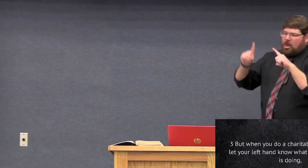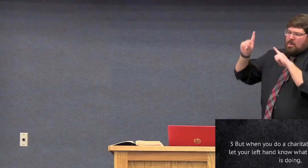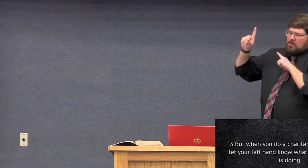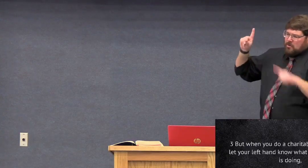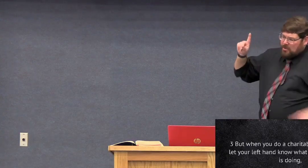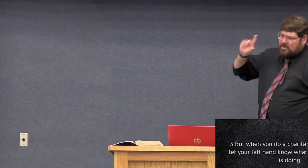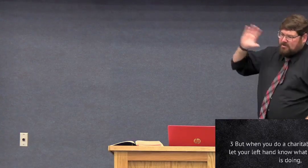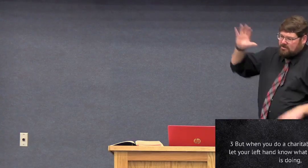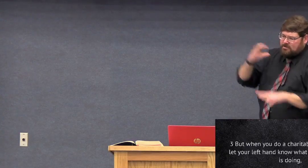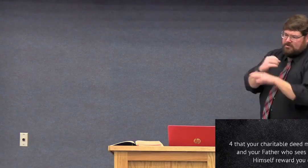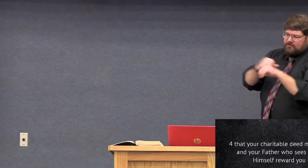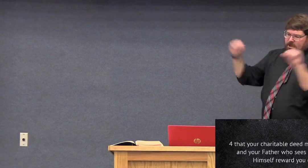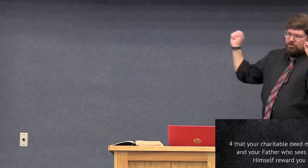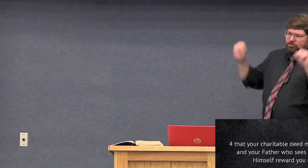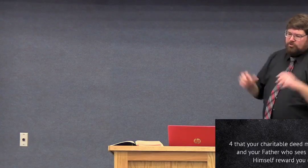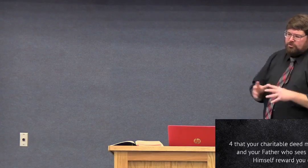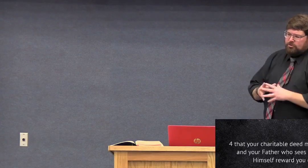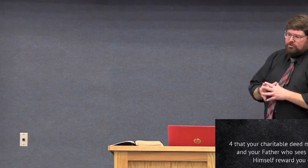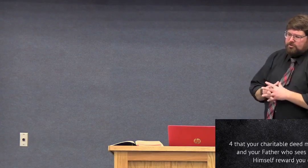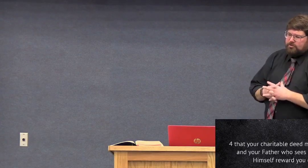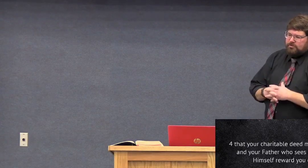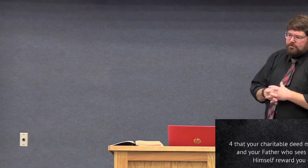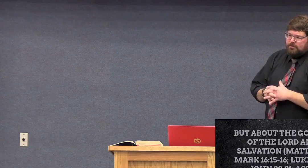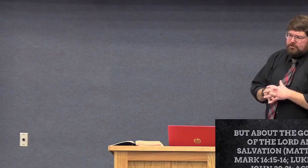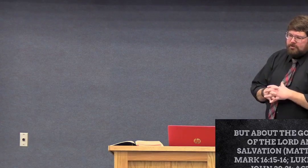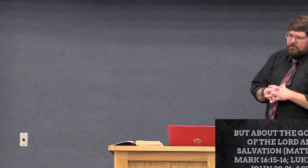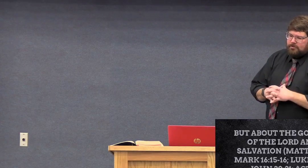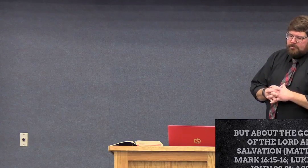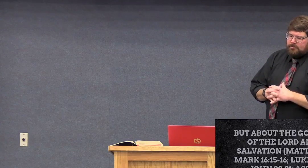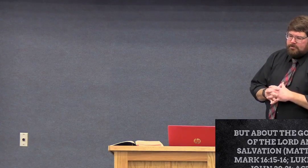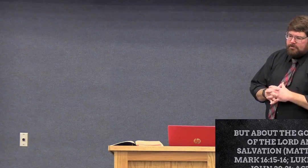Sharing about the good news of the Lord and His salvation.